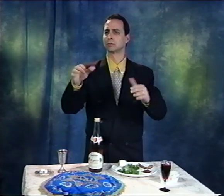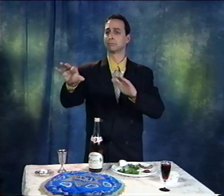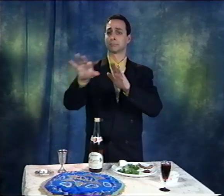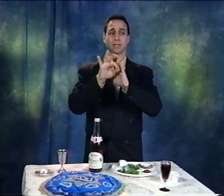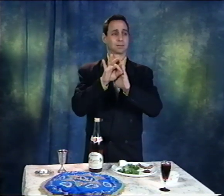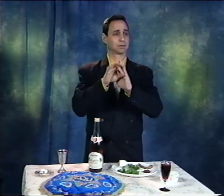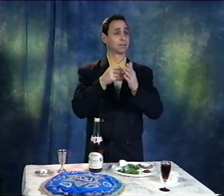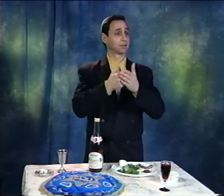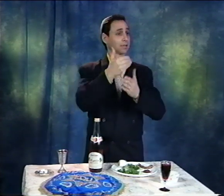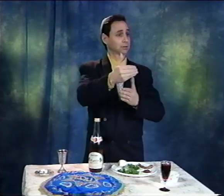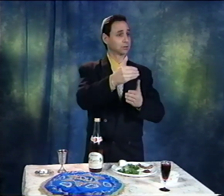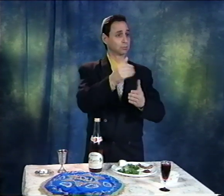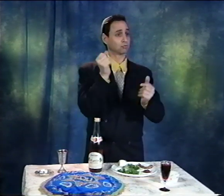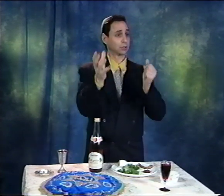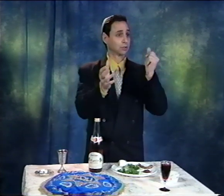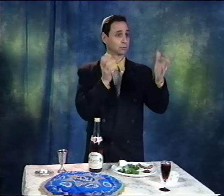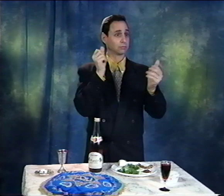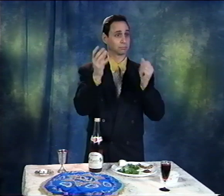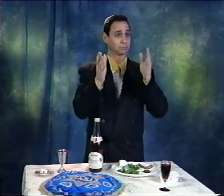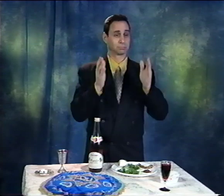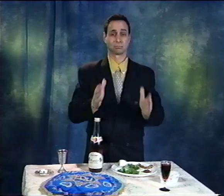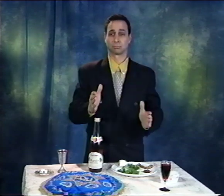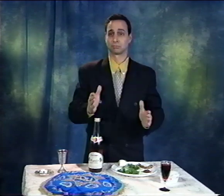Go ahead and pick the next reader.